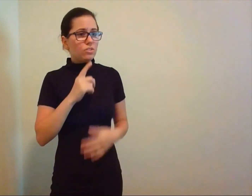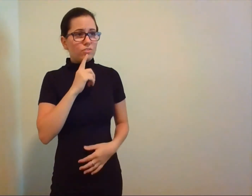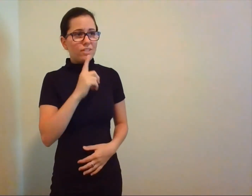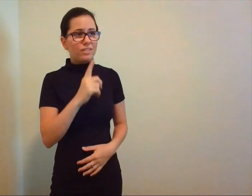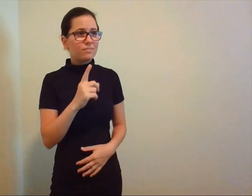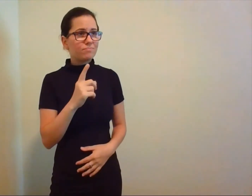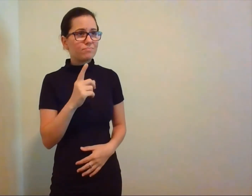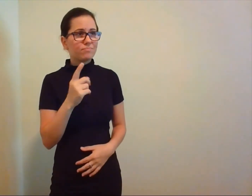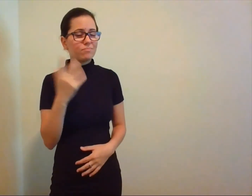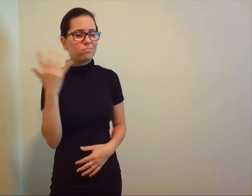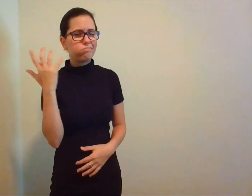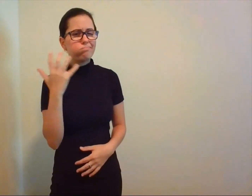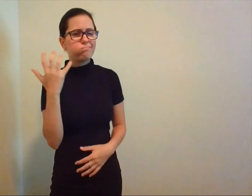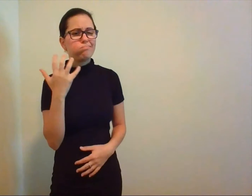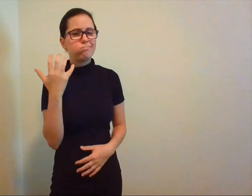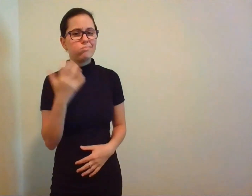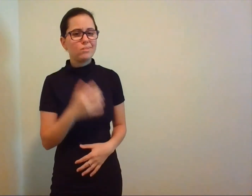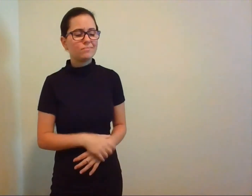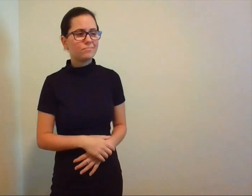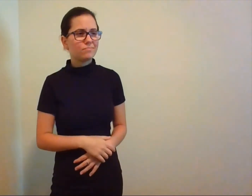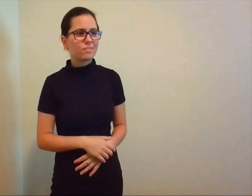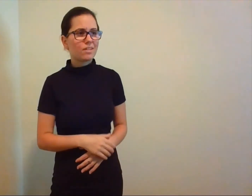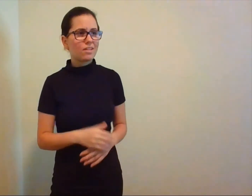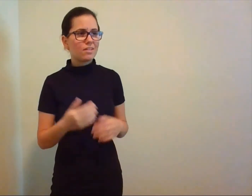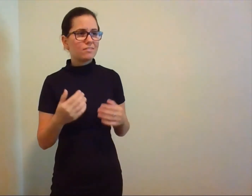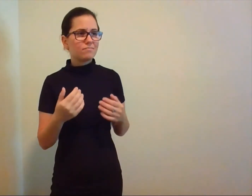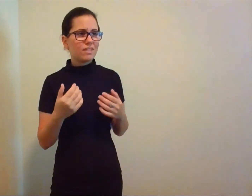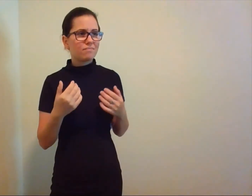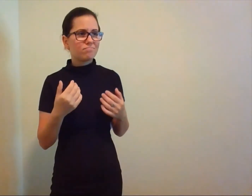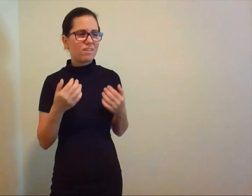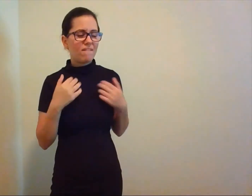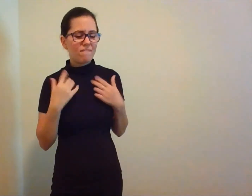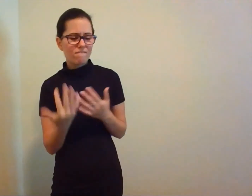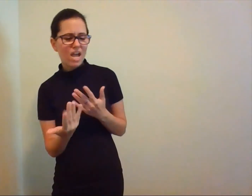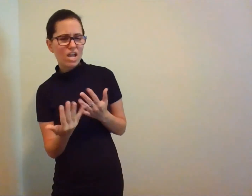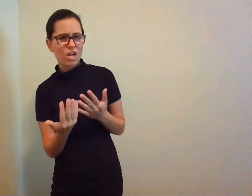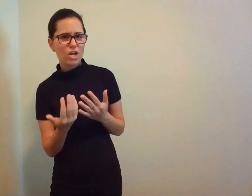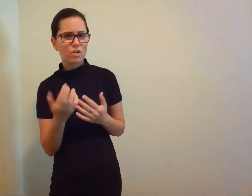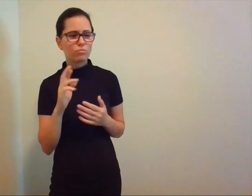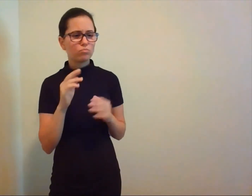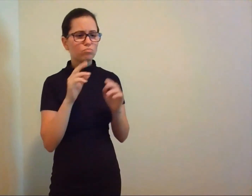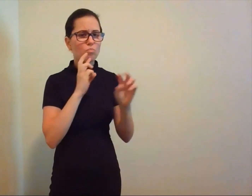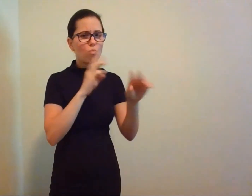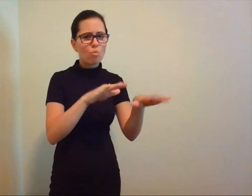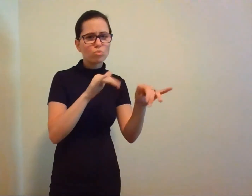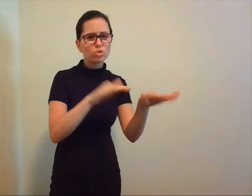fire or the ocean, and knowing that you're completely safe. But there's this constant,